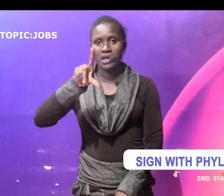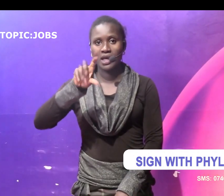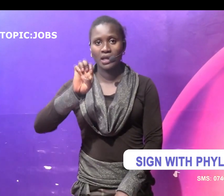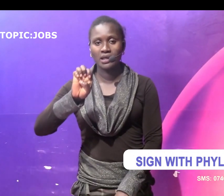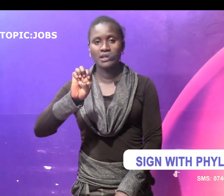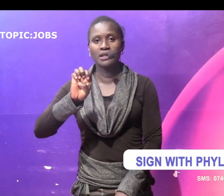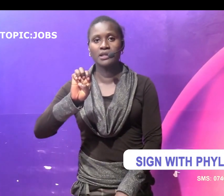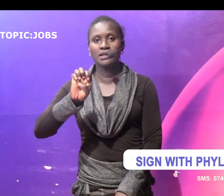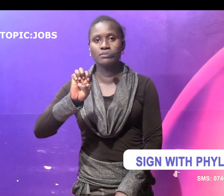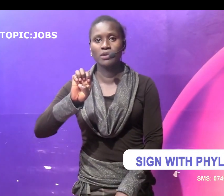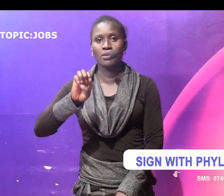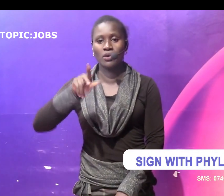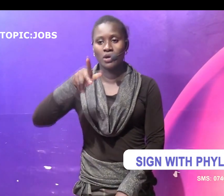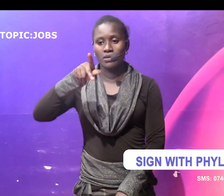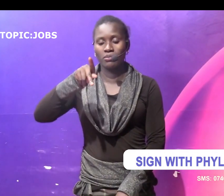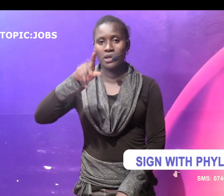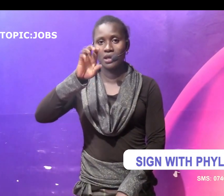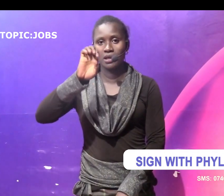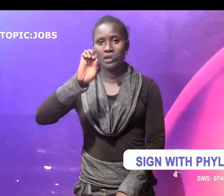P-E-O-P-L-E. This is people.